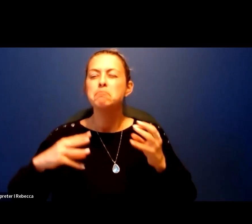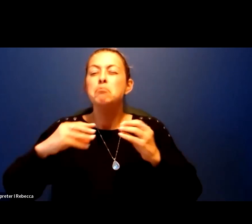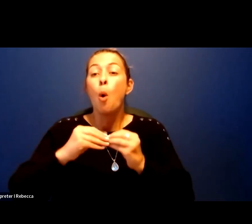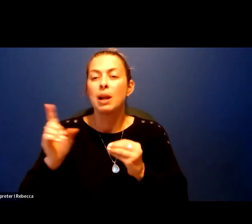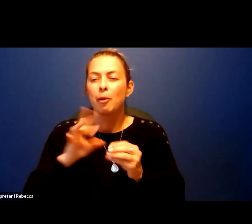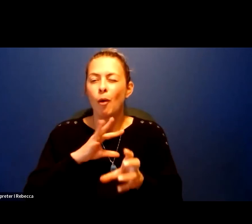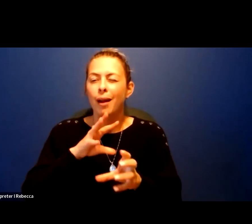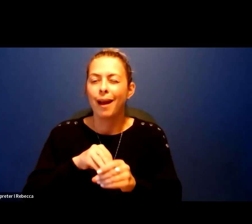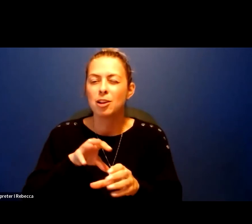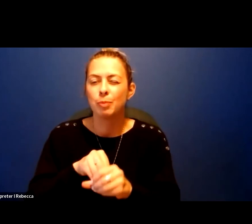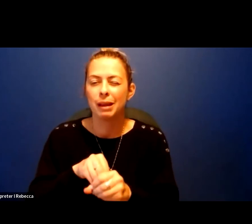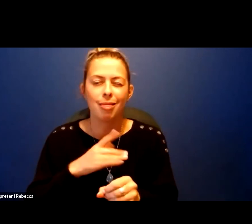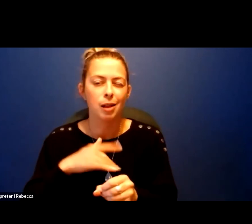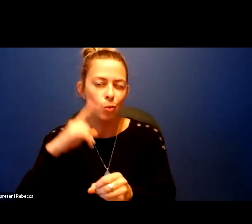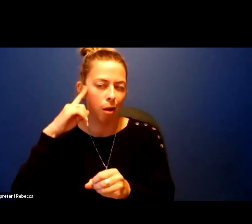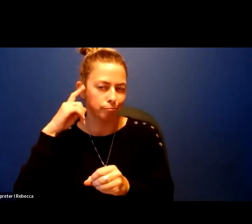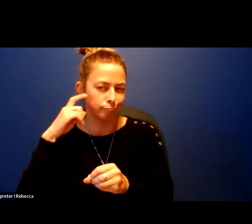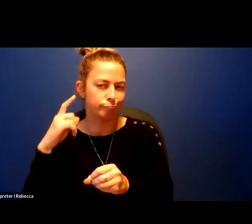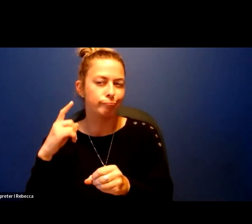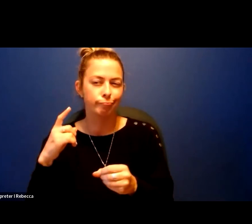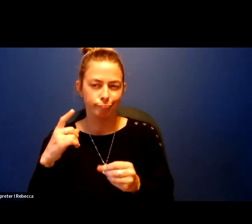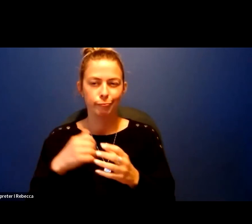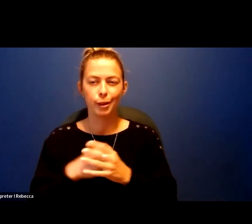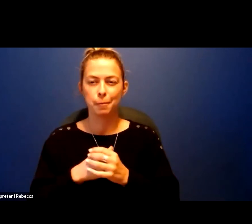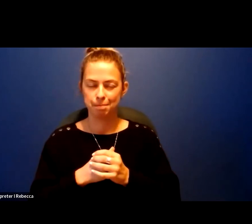thinking about a lot. I think that might be a step.